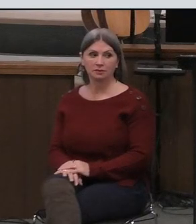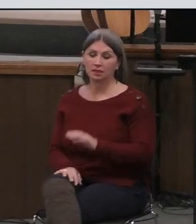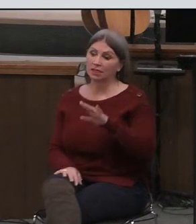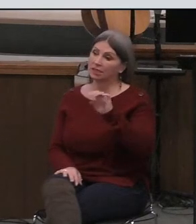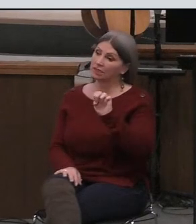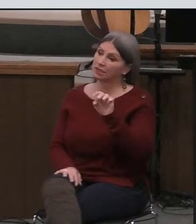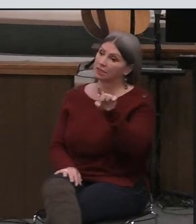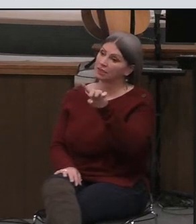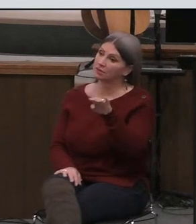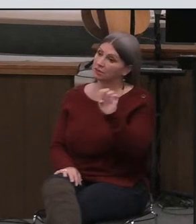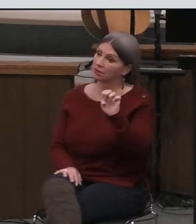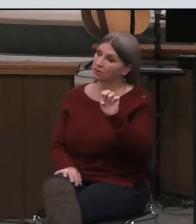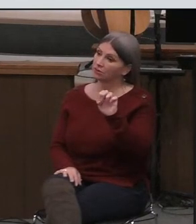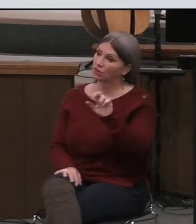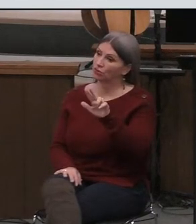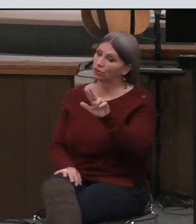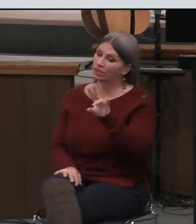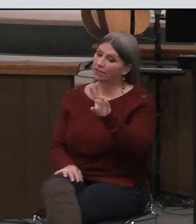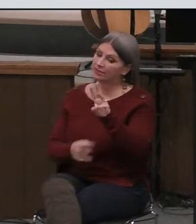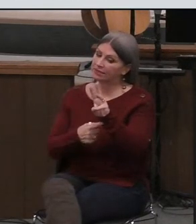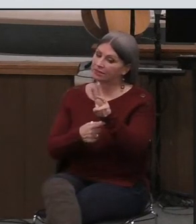Ezekiel 36 says this,